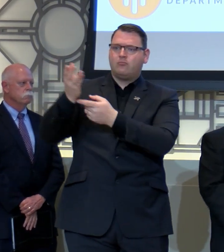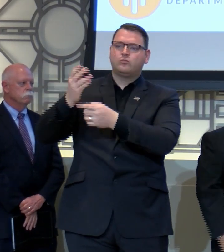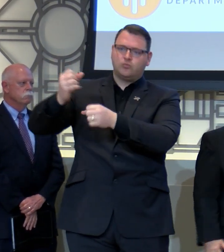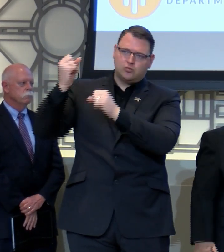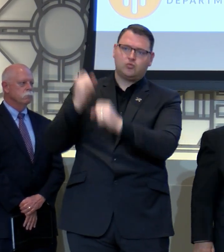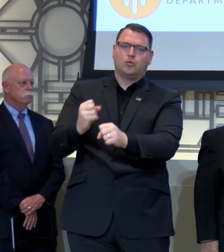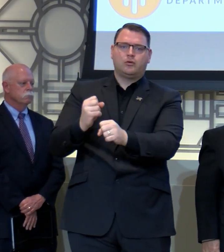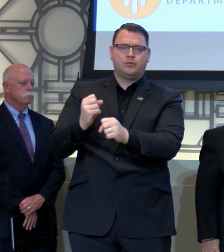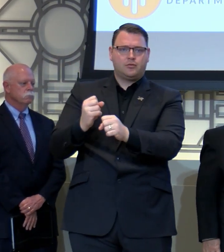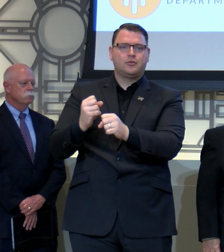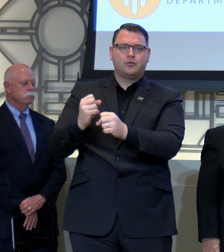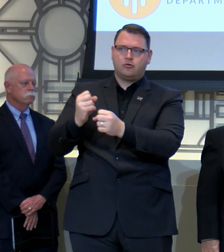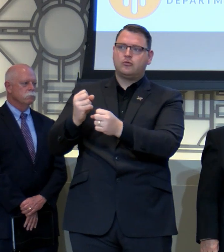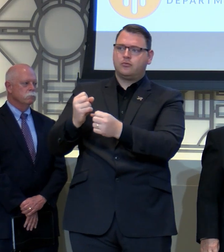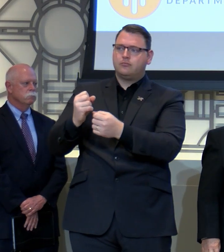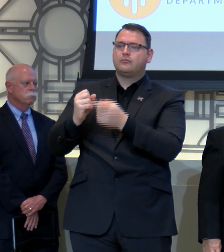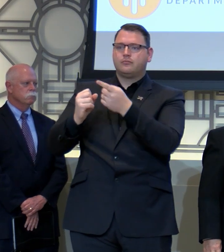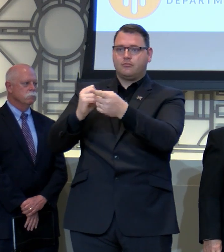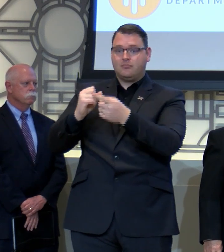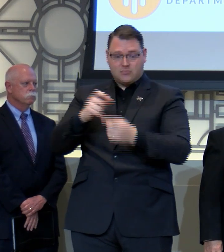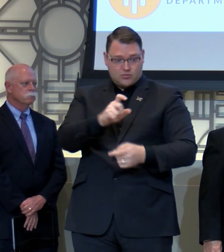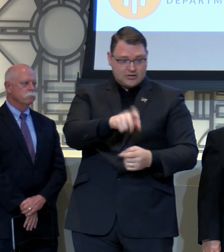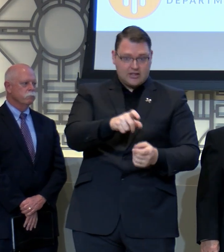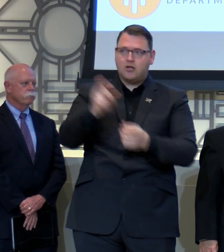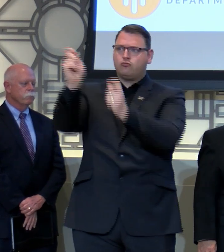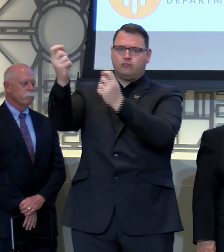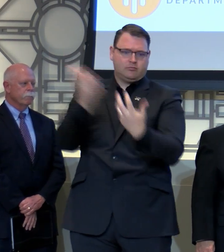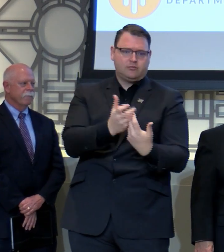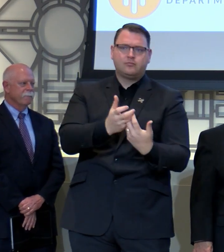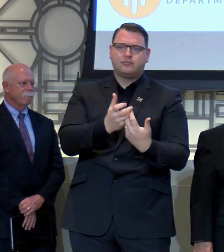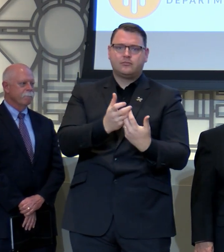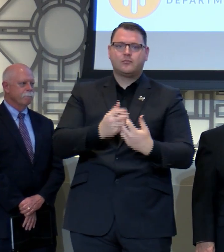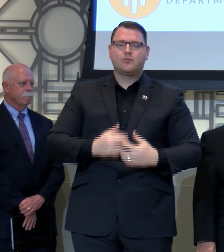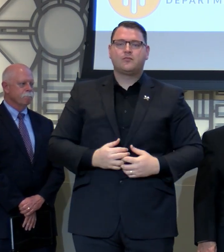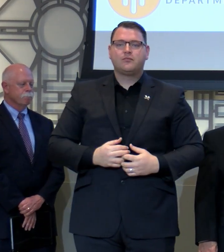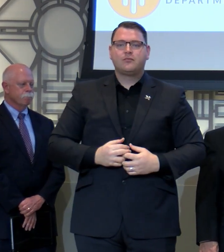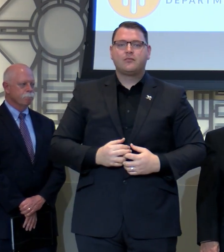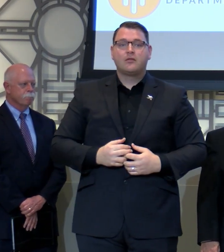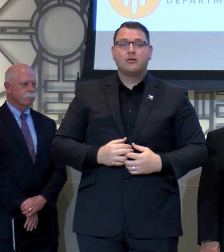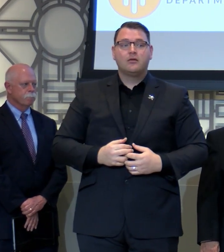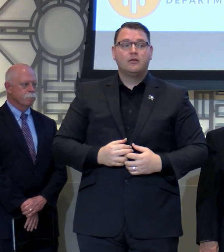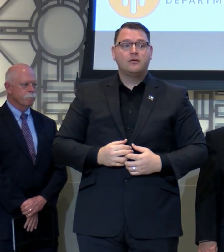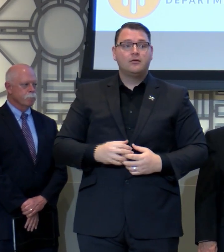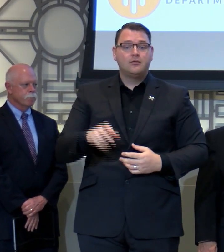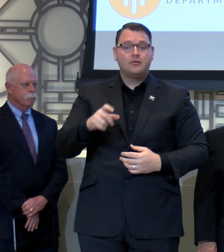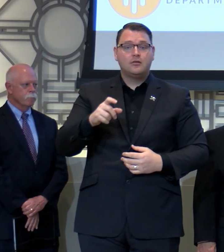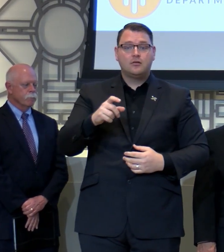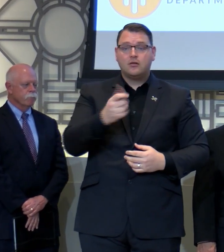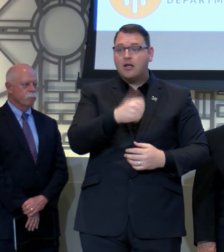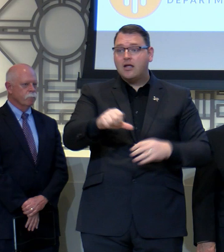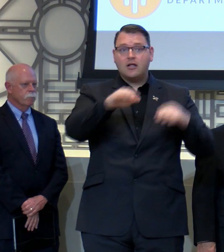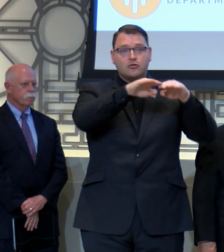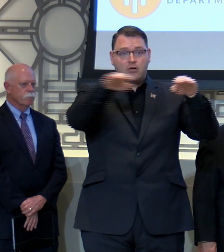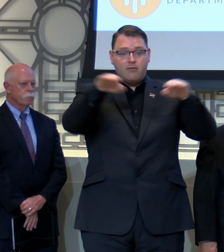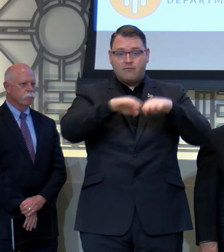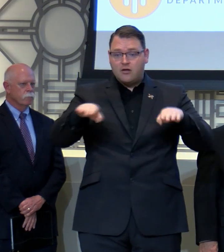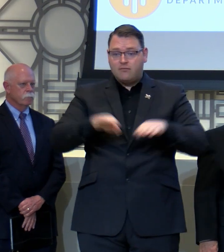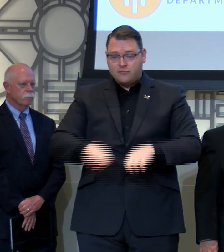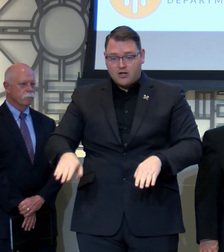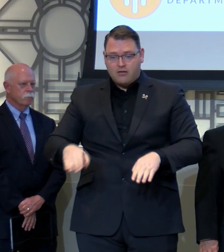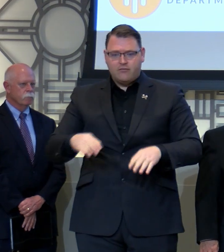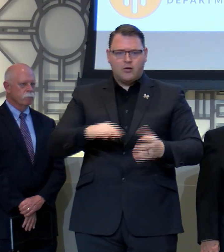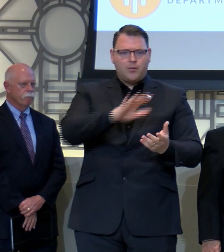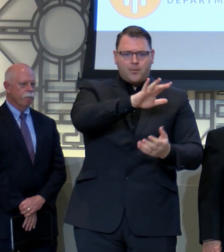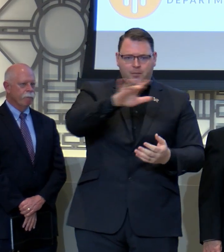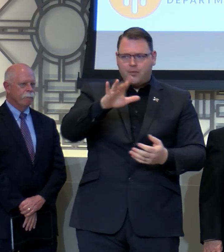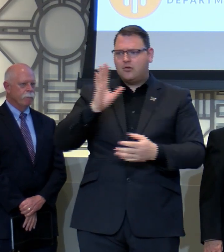the consumers' needs. Conditions and quantities will continue to improve on a daily basis at our shelf in each one of our stores. To